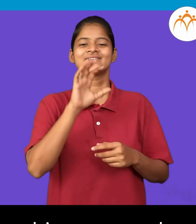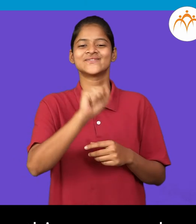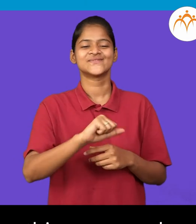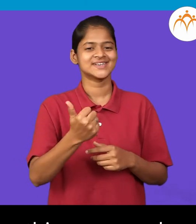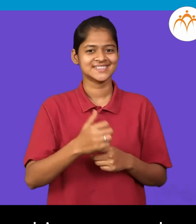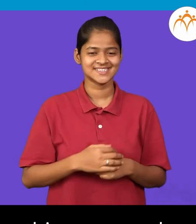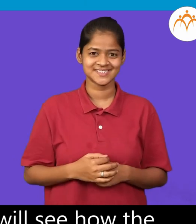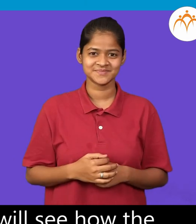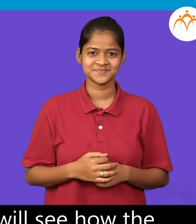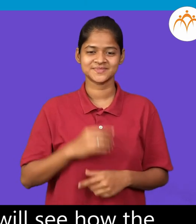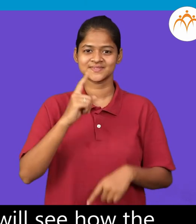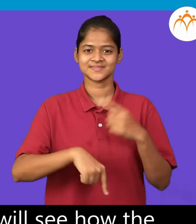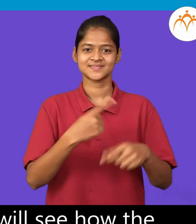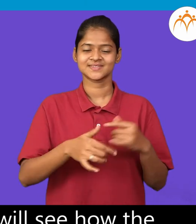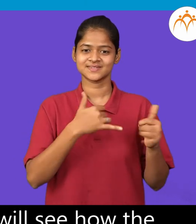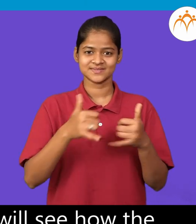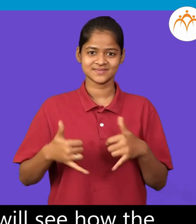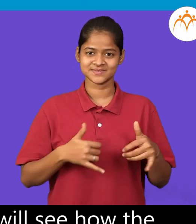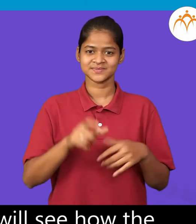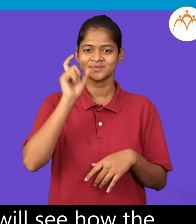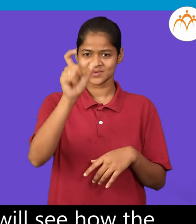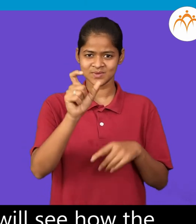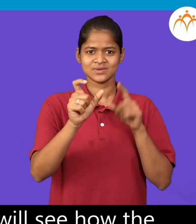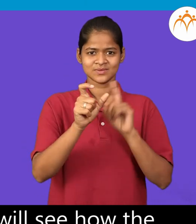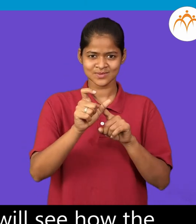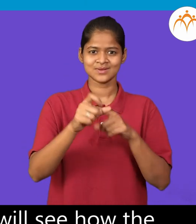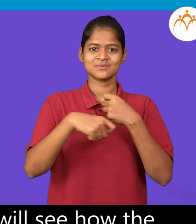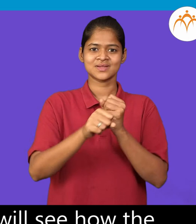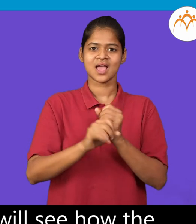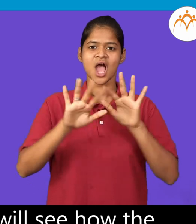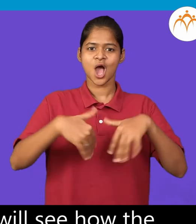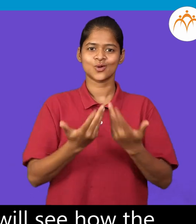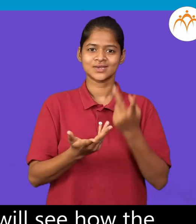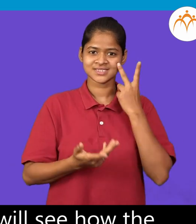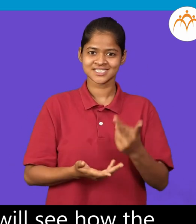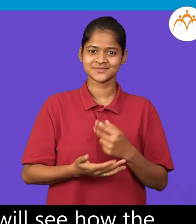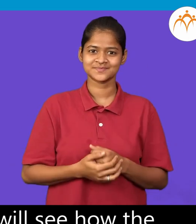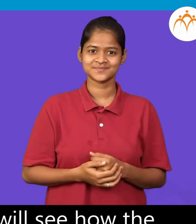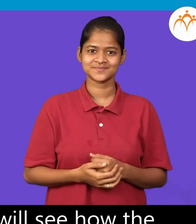you. In the next game, we will see how the word is formed.